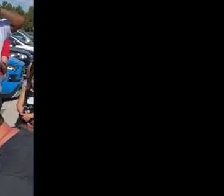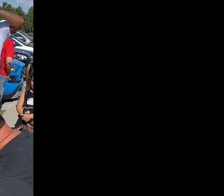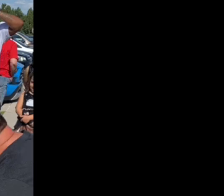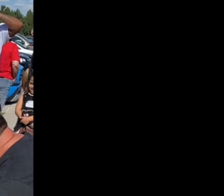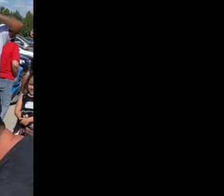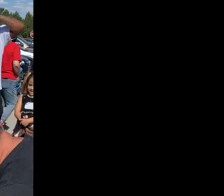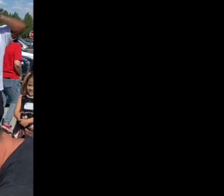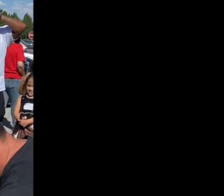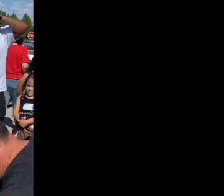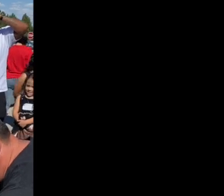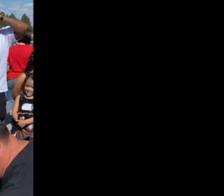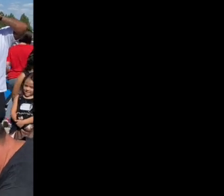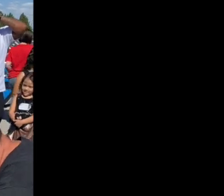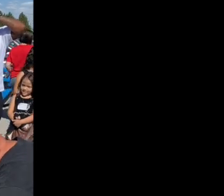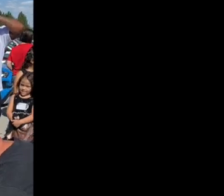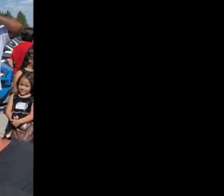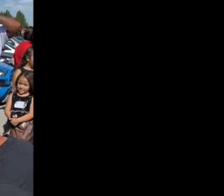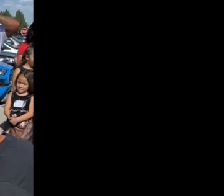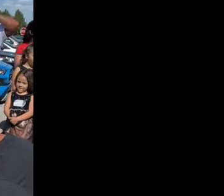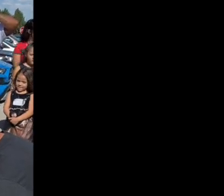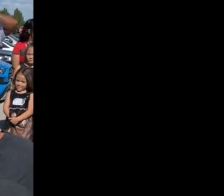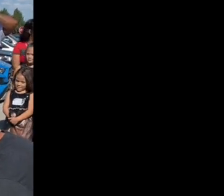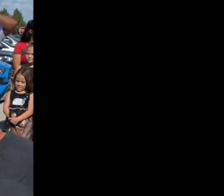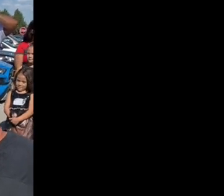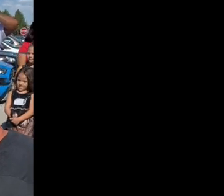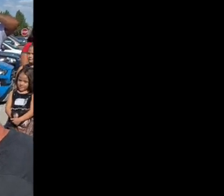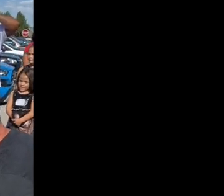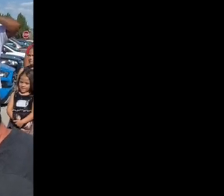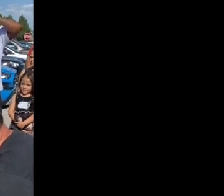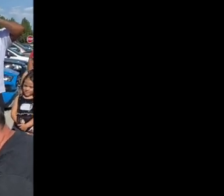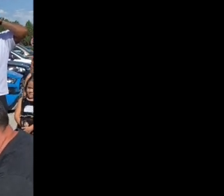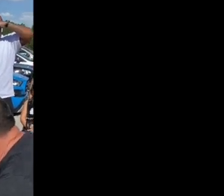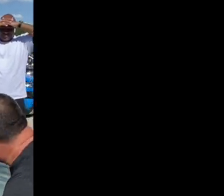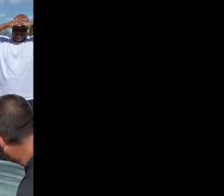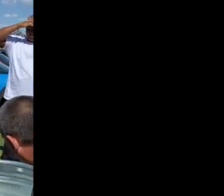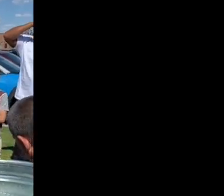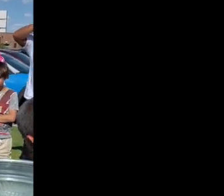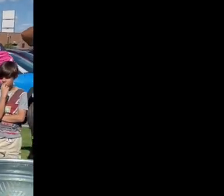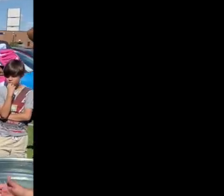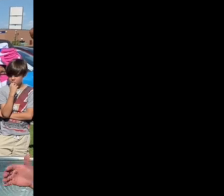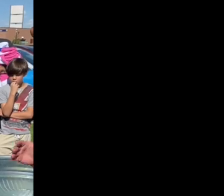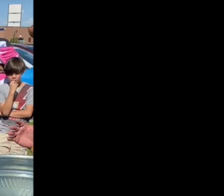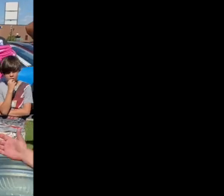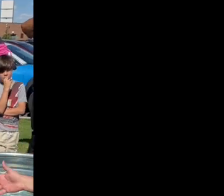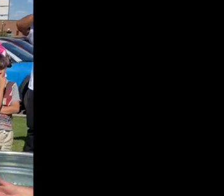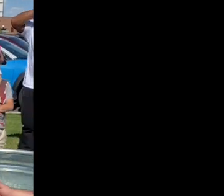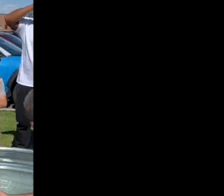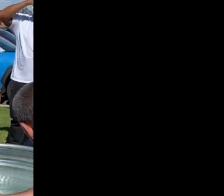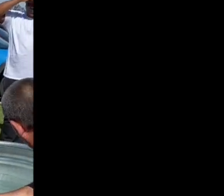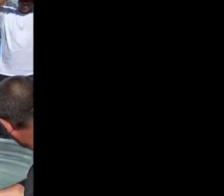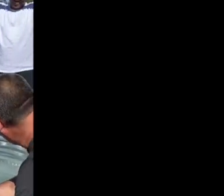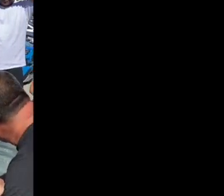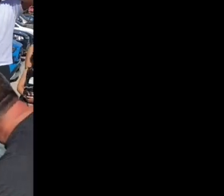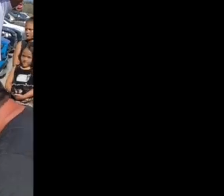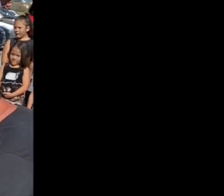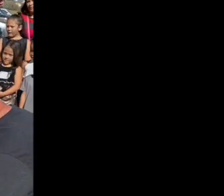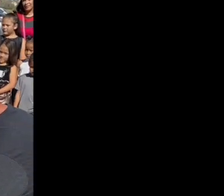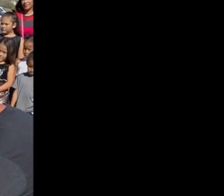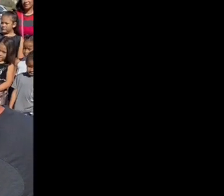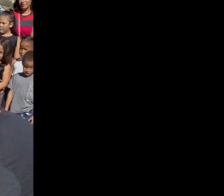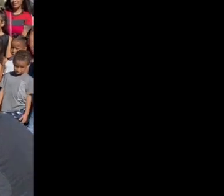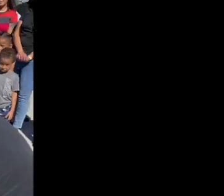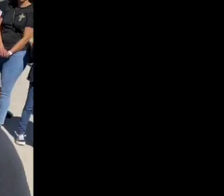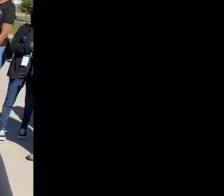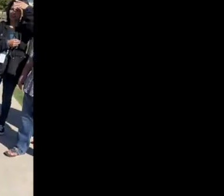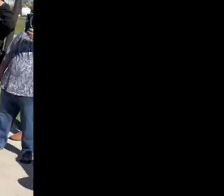Believer and follower of Jesus Christ, and he's here today in front of you to be baptized because it is a public profession of faith. Okay. And so,